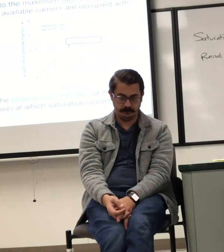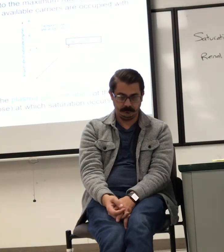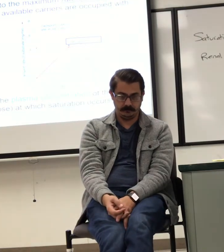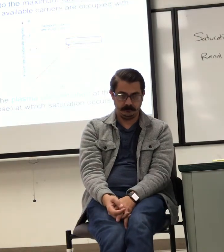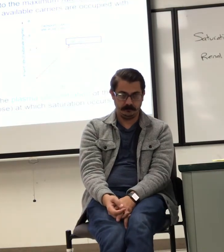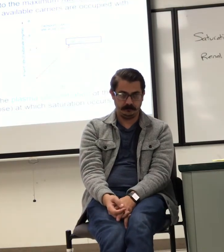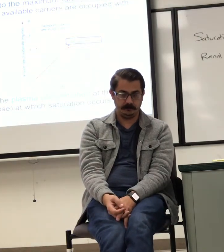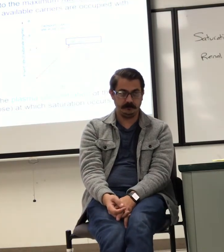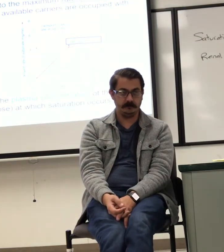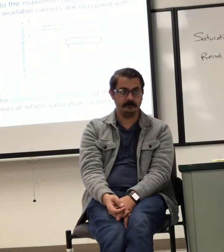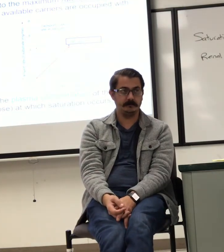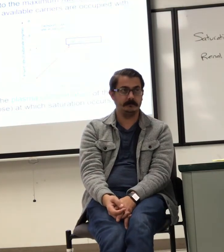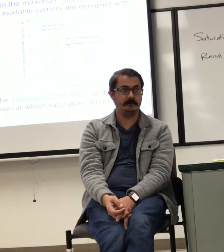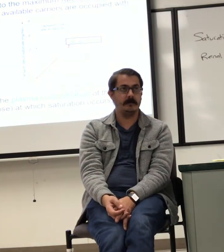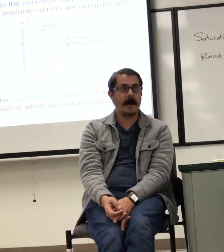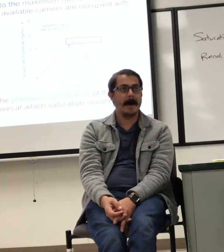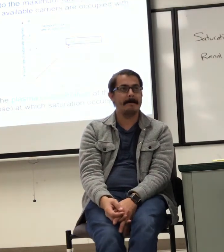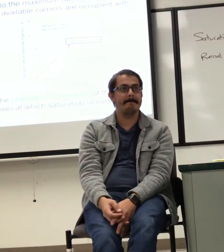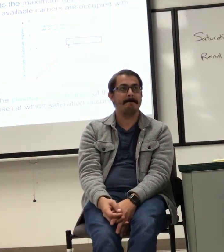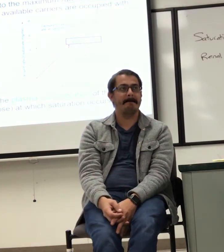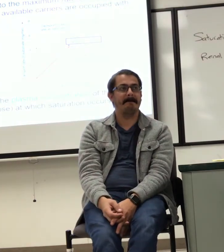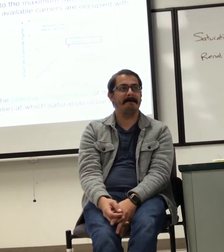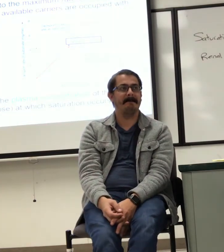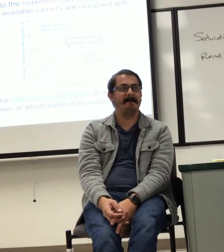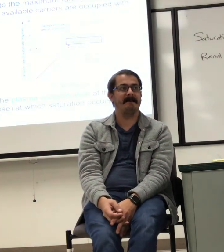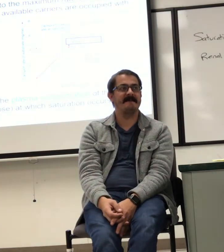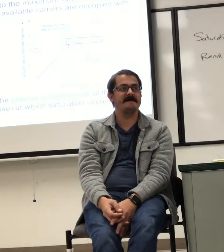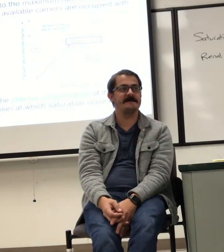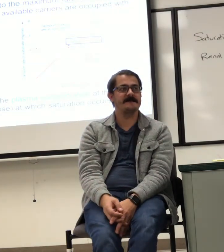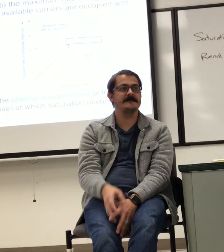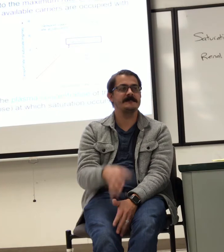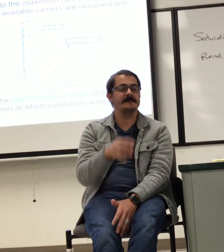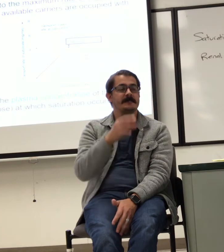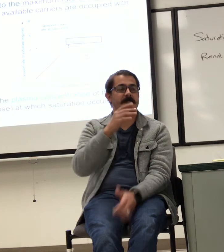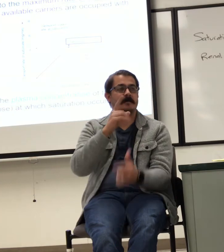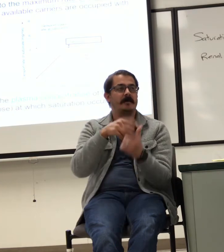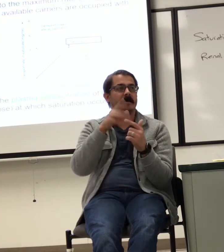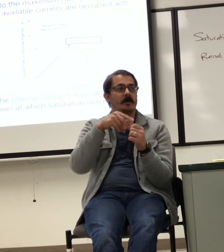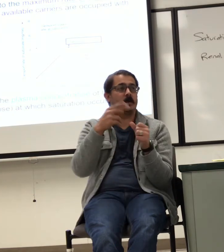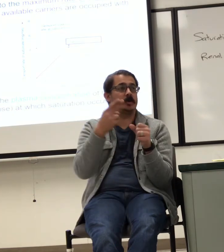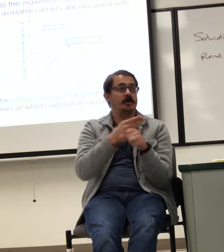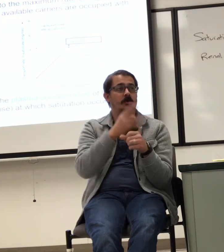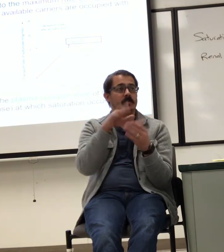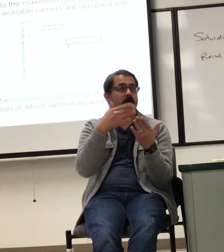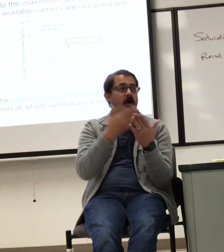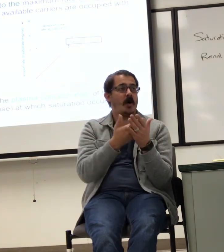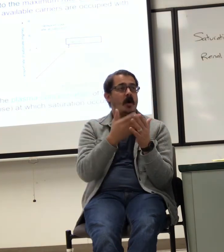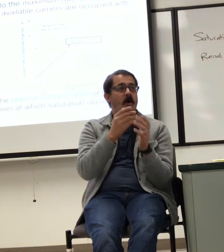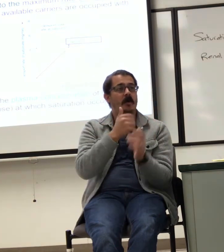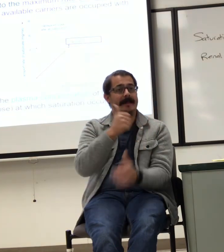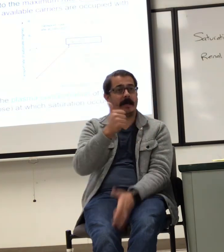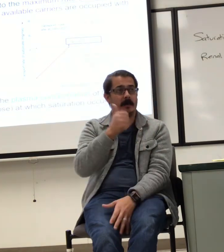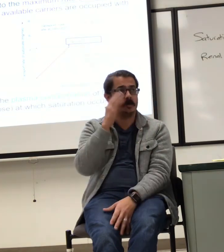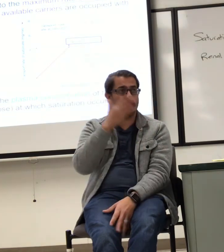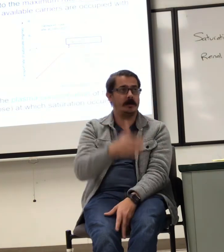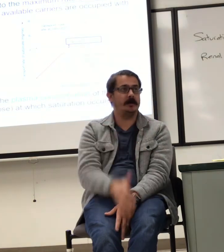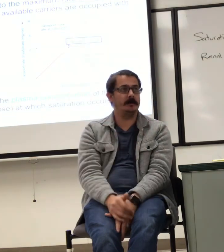At which you zap all the carriers, you use them all. Okay, the first point at which they're all going to be